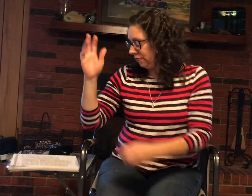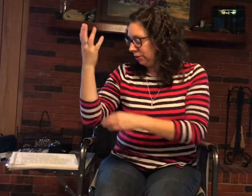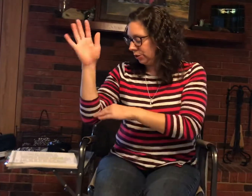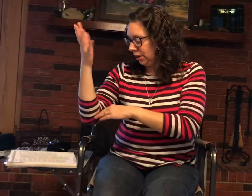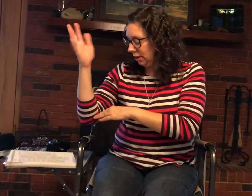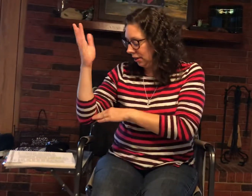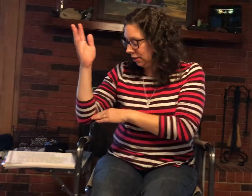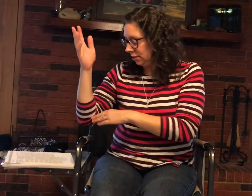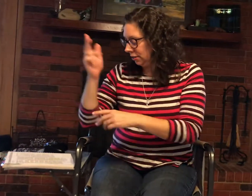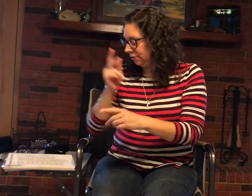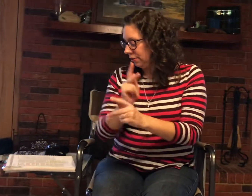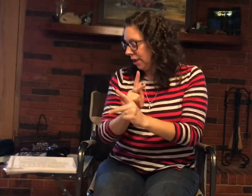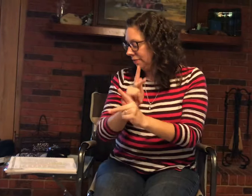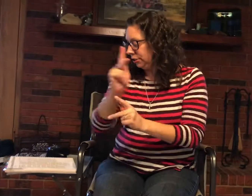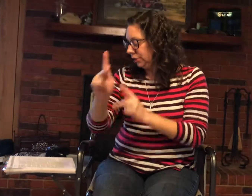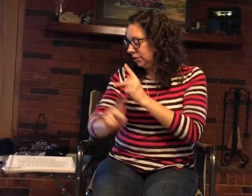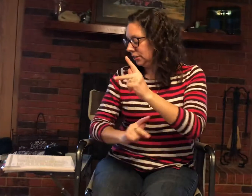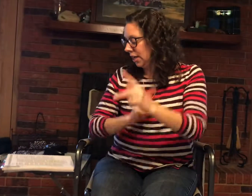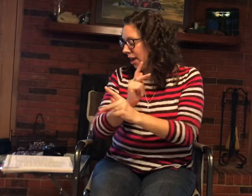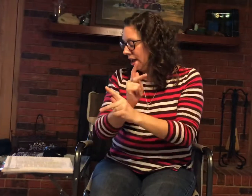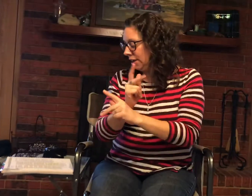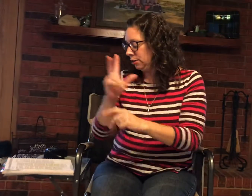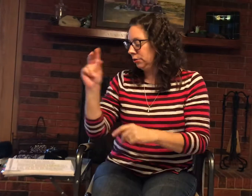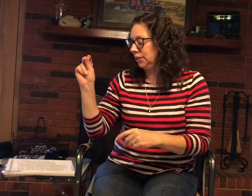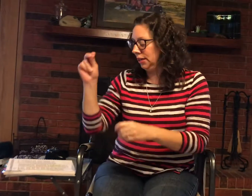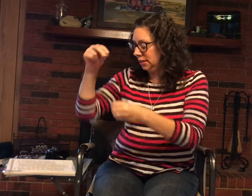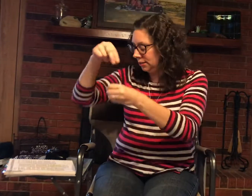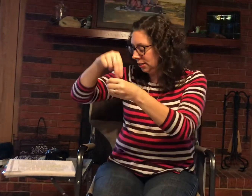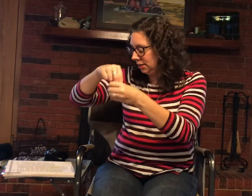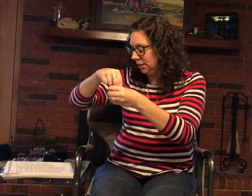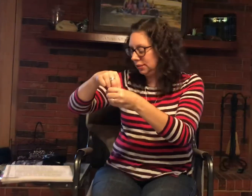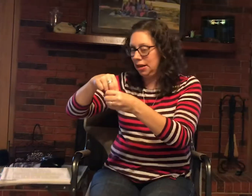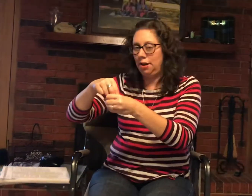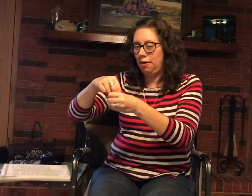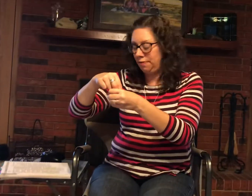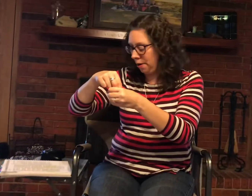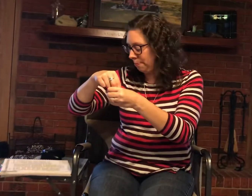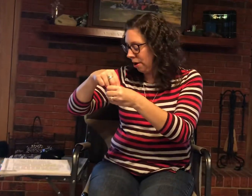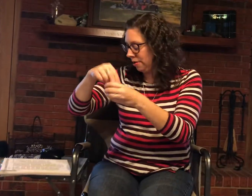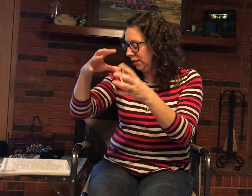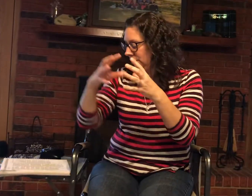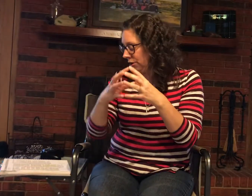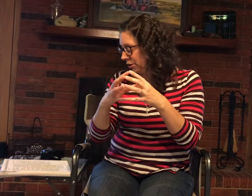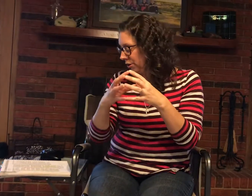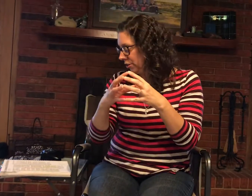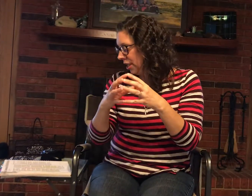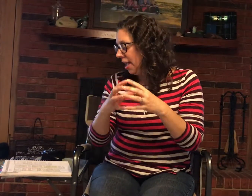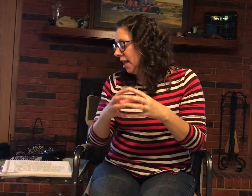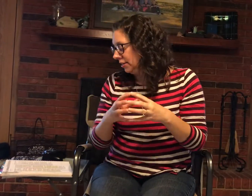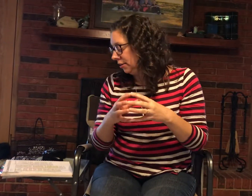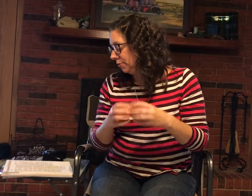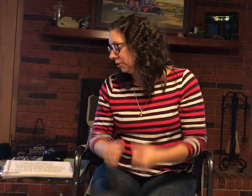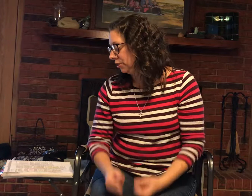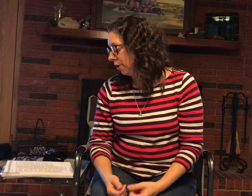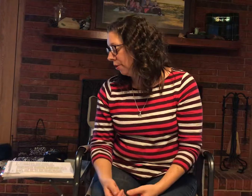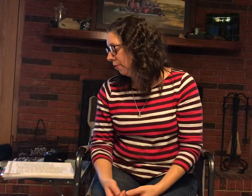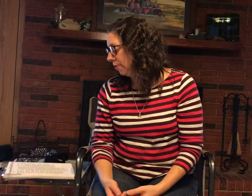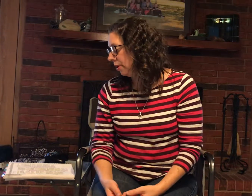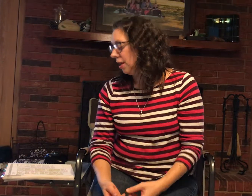tree yielding fruit after his kind, whose seed is in itself upon the earth. And it was so.